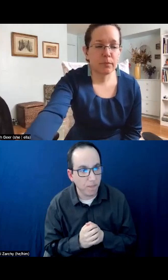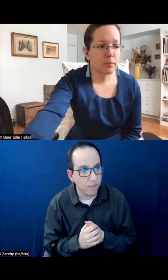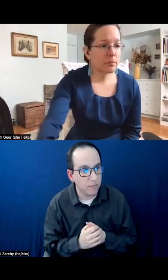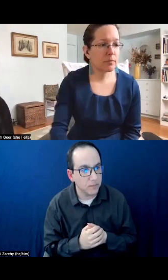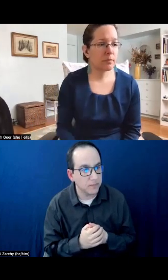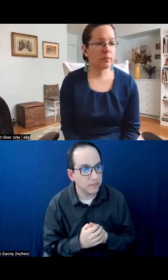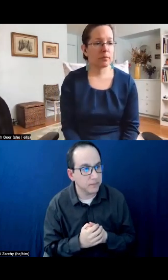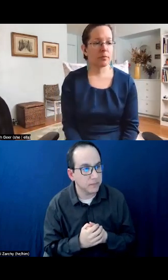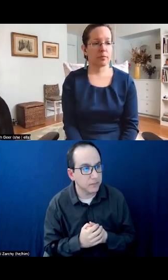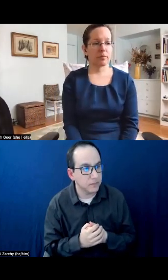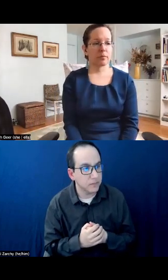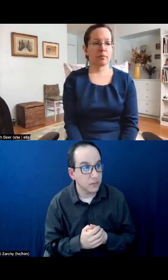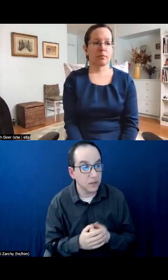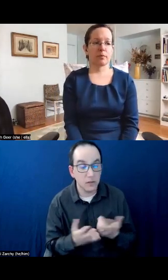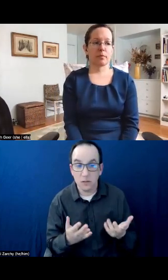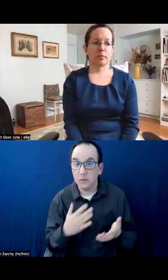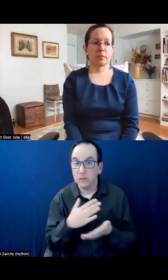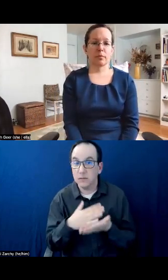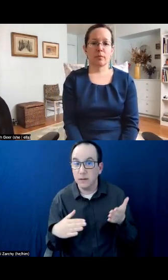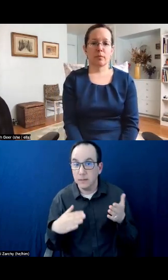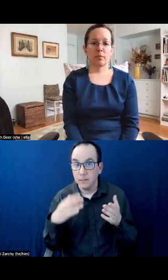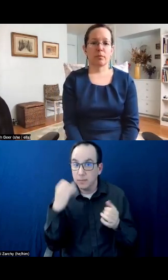Yeah.